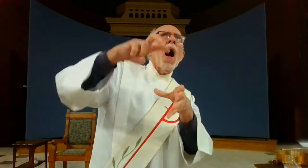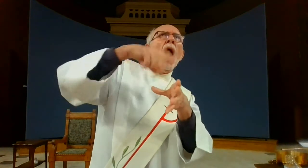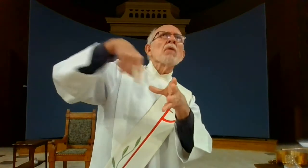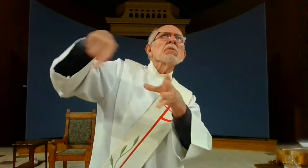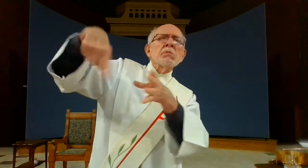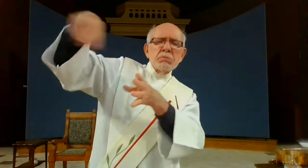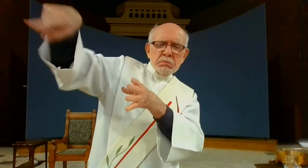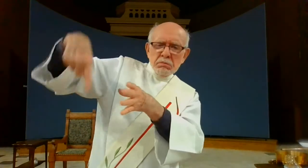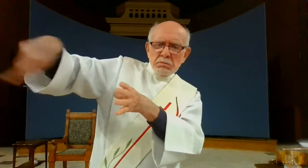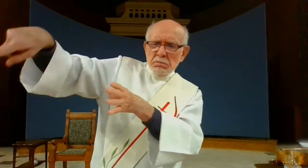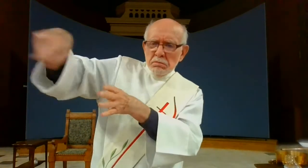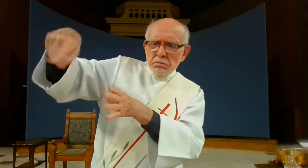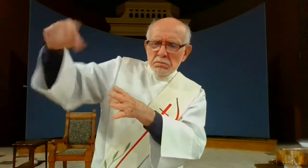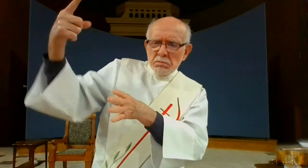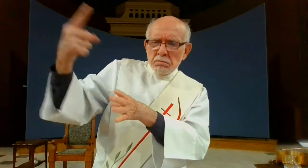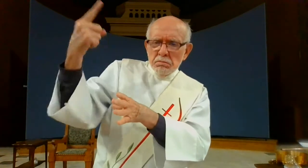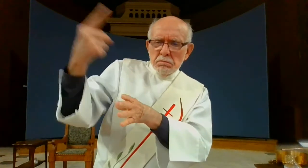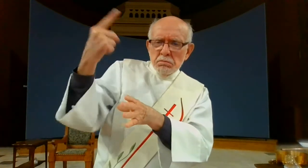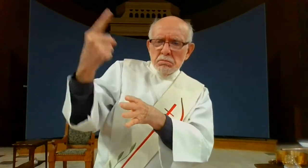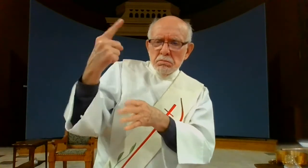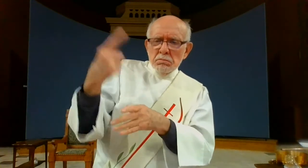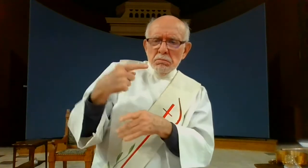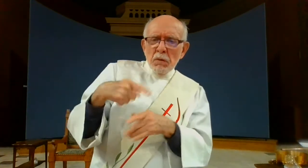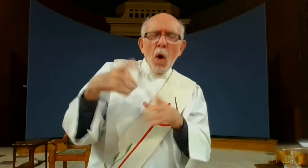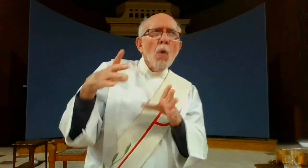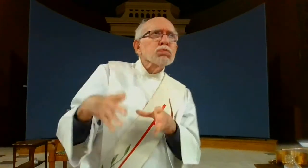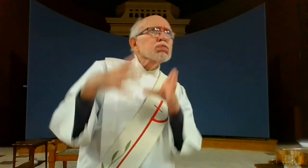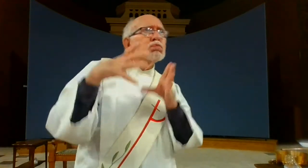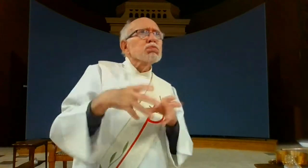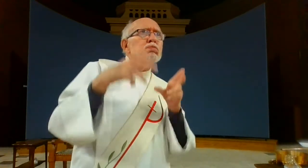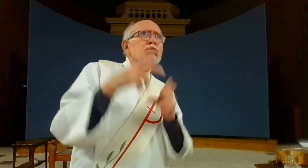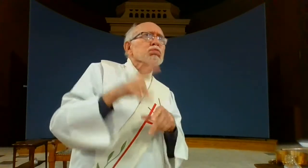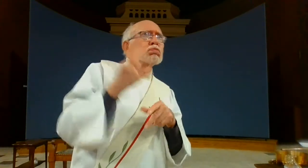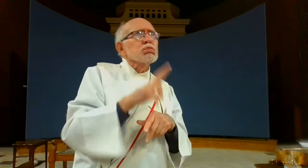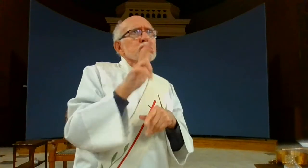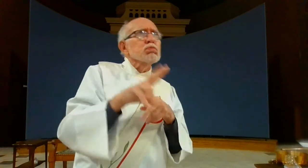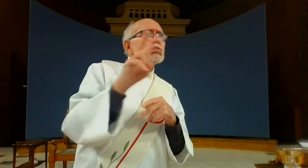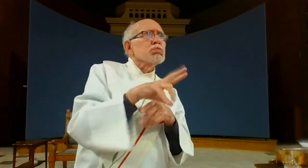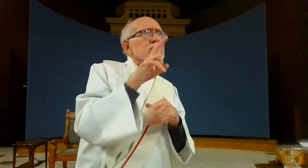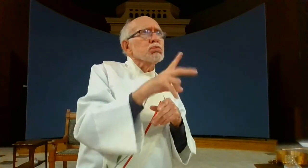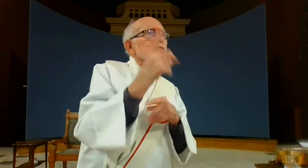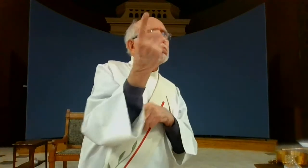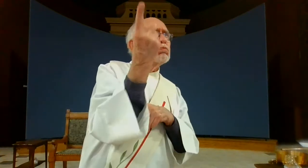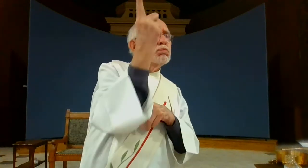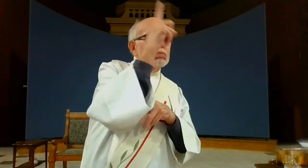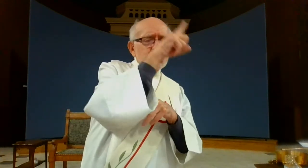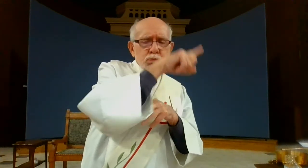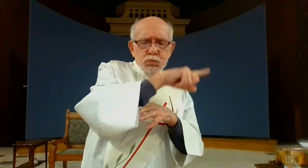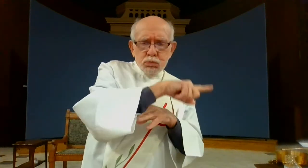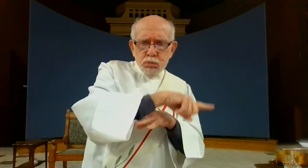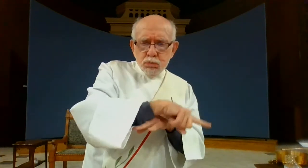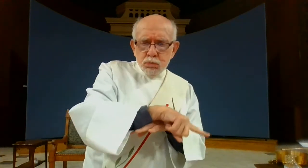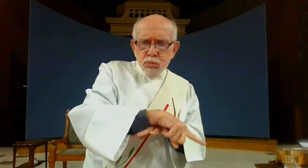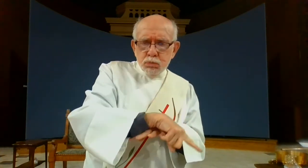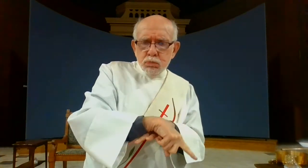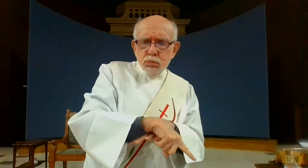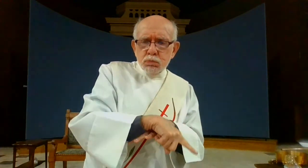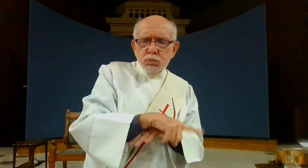thinking that he was in the caravan. They journeyed for a day and looked for him among their relatives